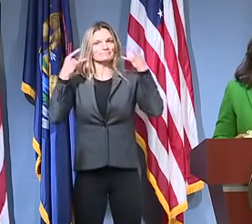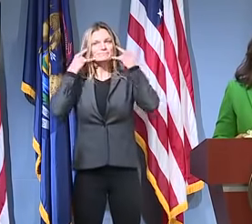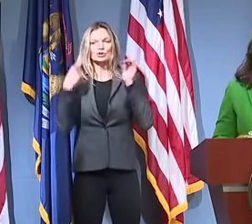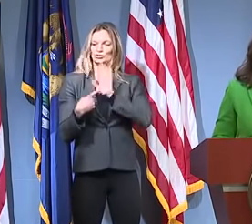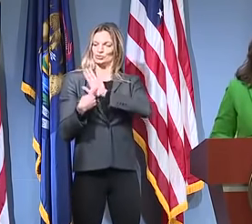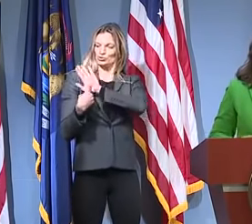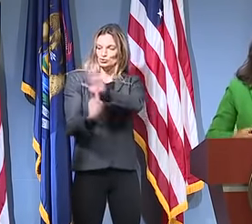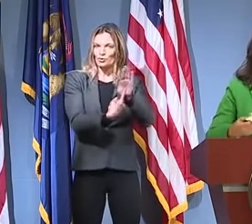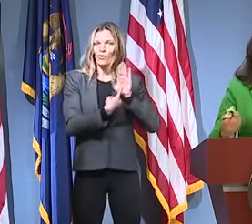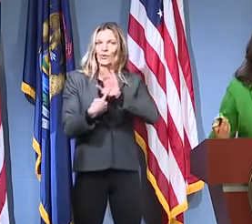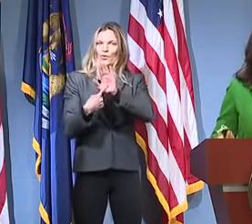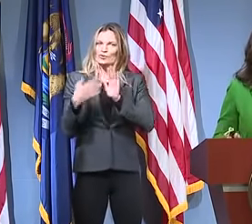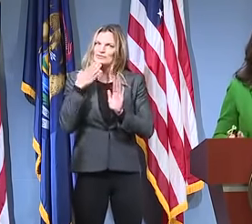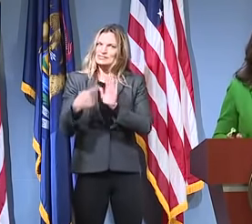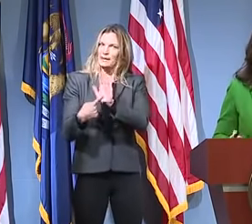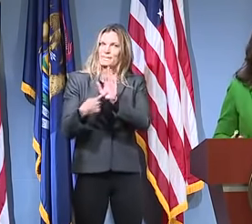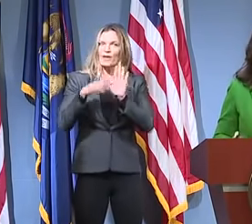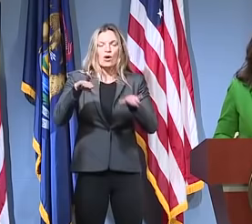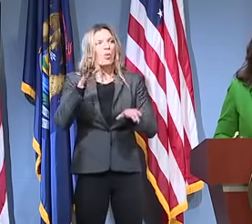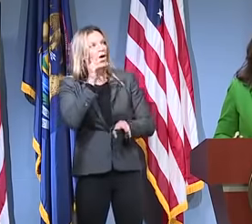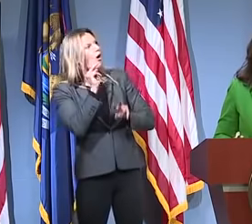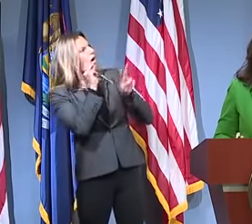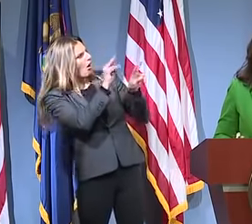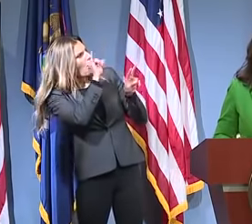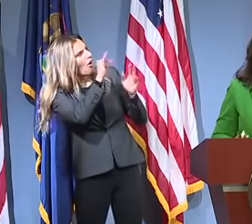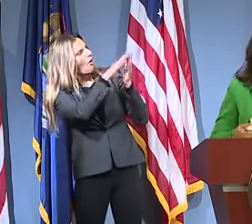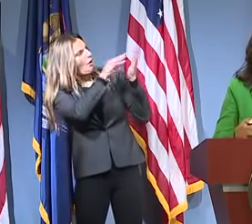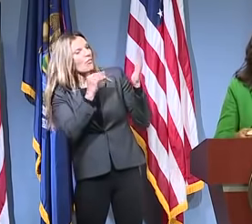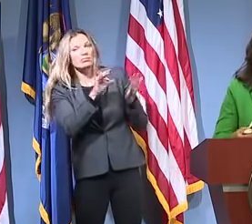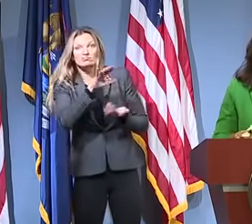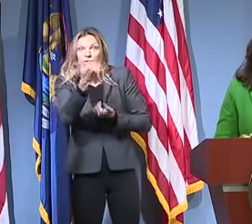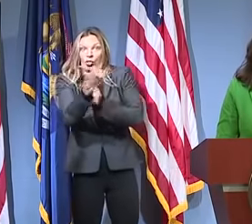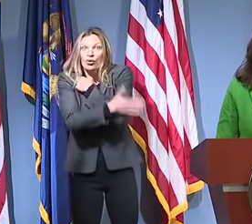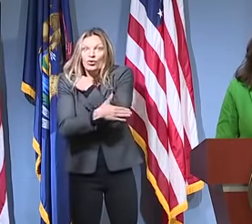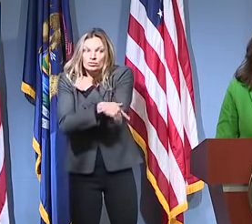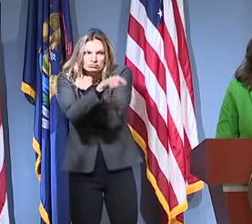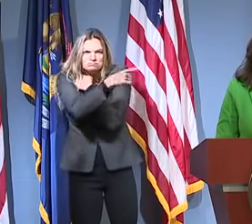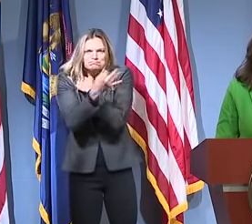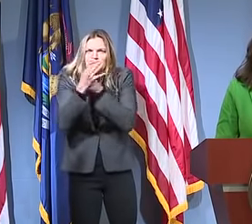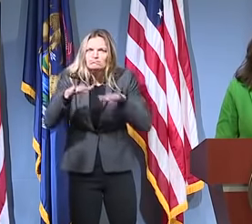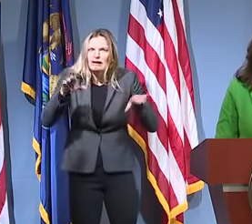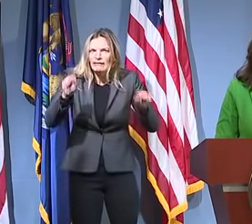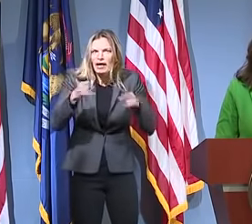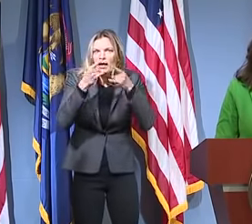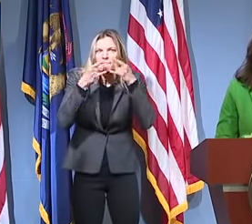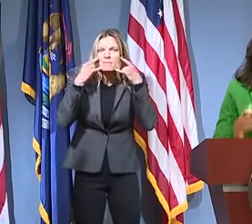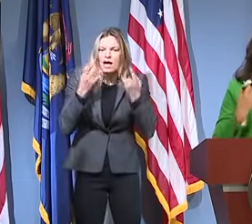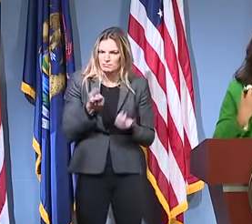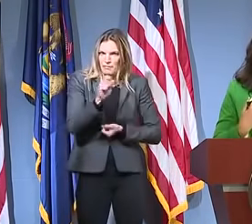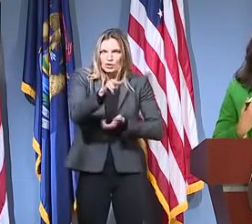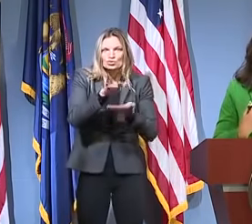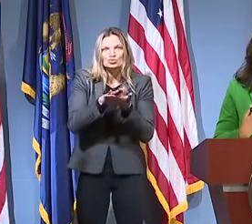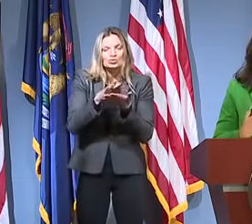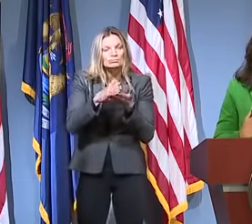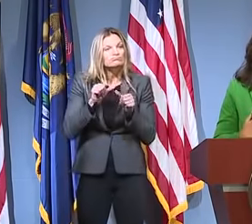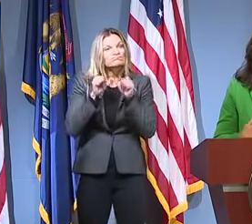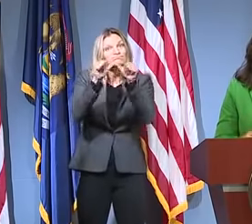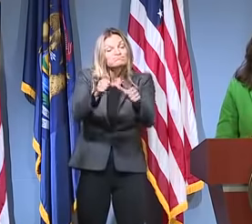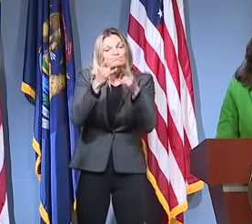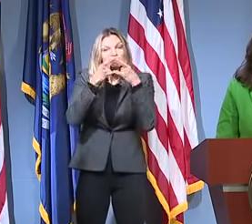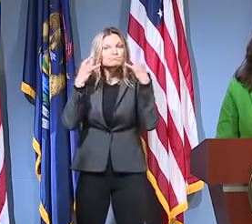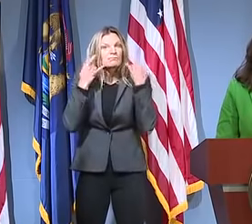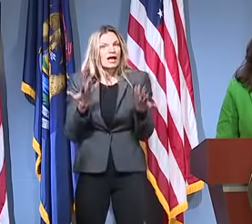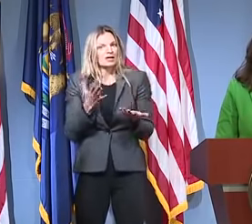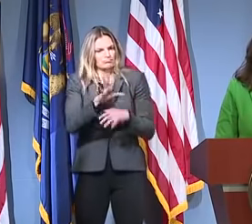it's doable, to show maybe other kids around the world who are doing it, who've resumed in-person instruction and done so safely because they're